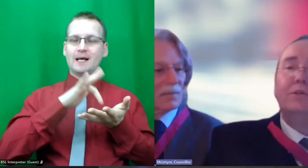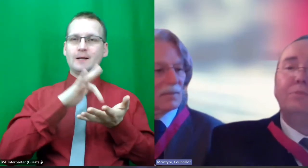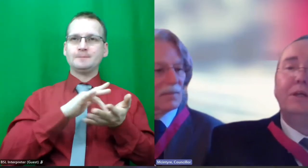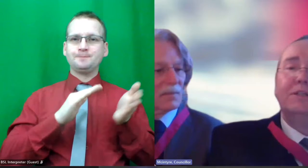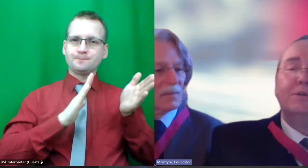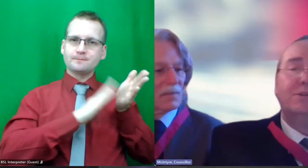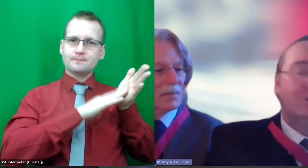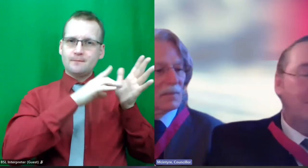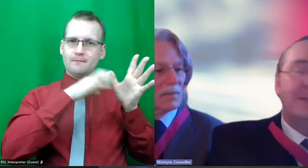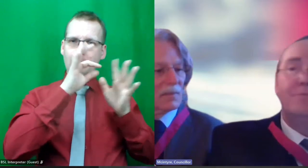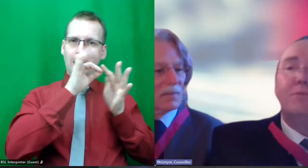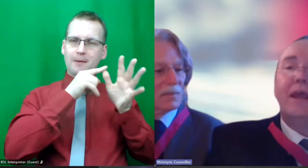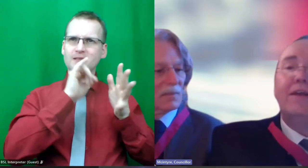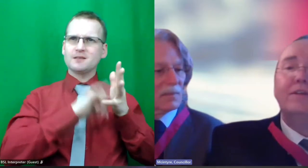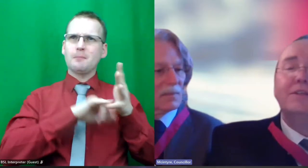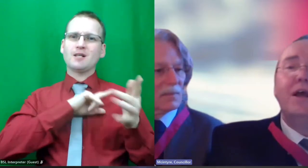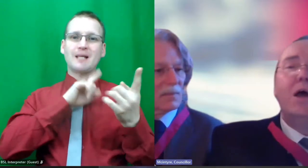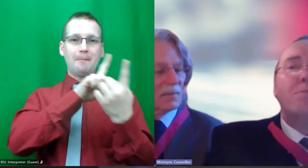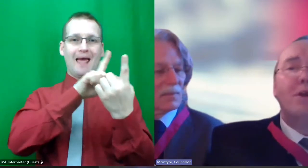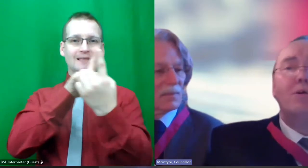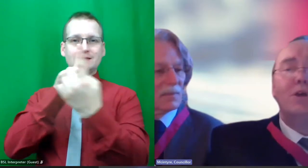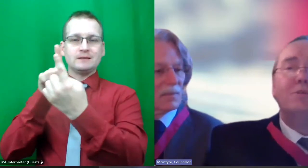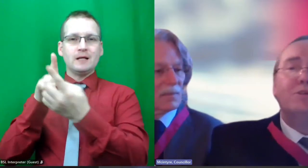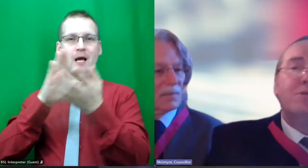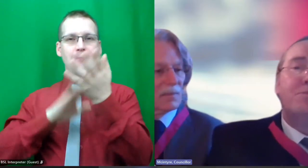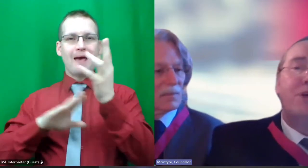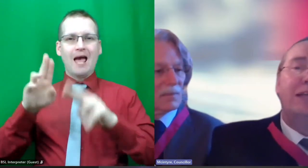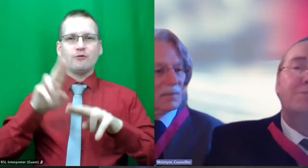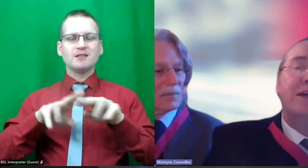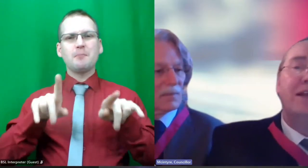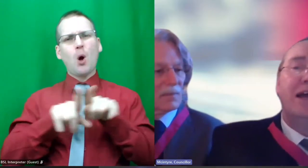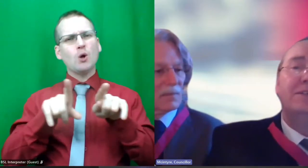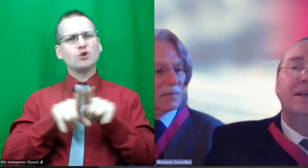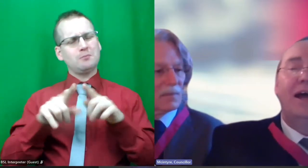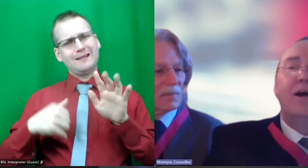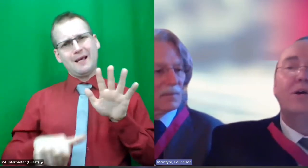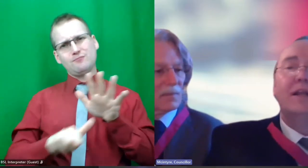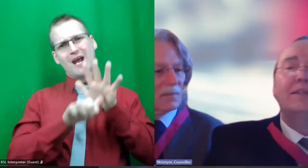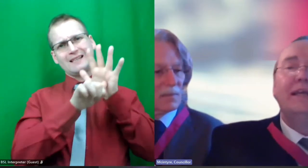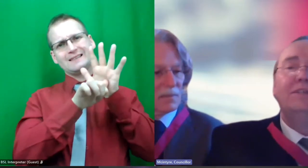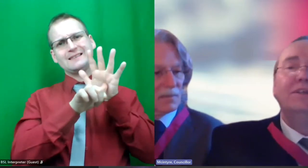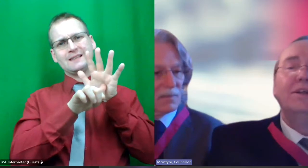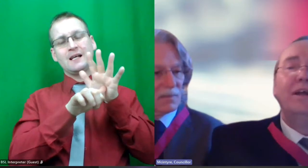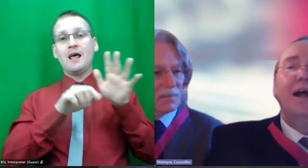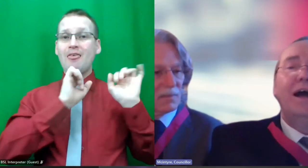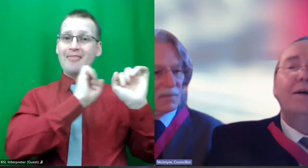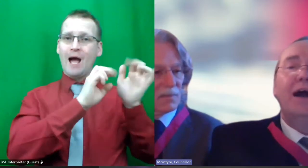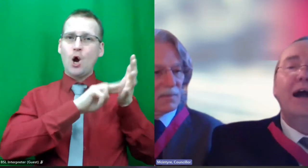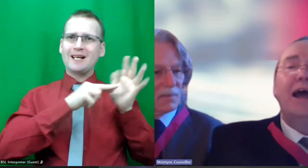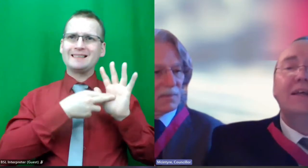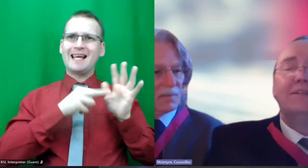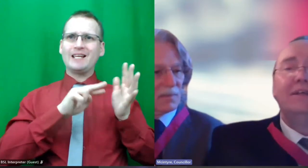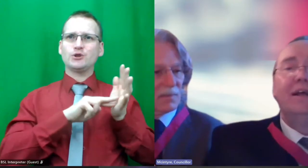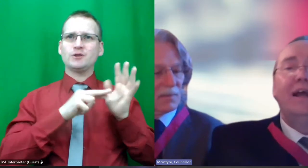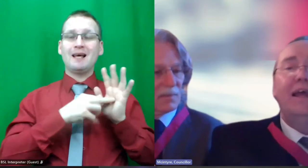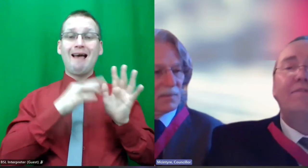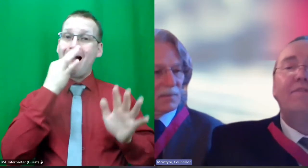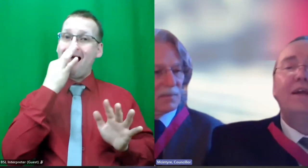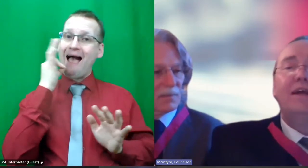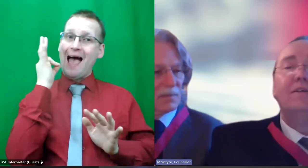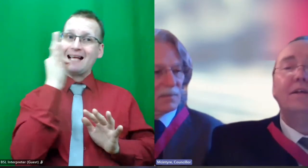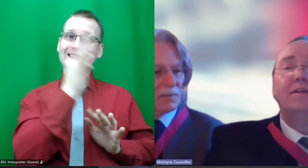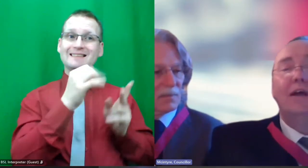really good because I got to meet some of the parents, but also I was so impressed by that organisation. I asked